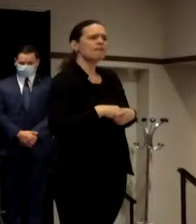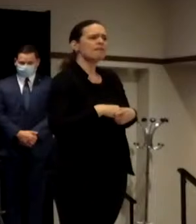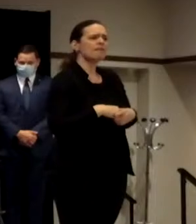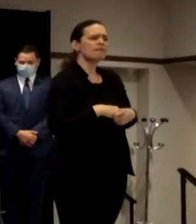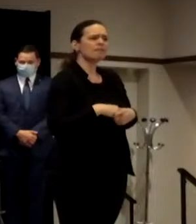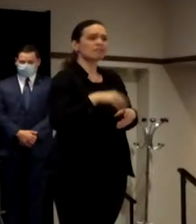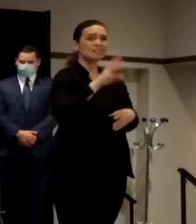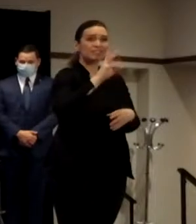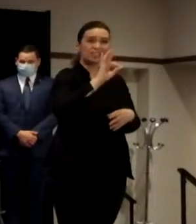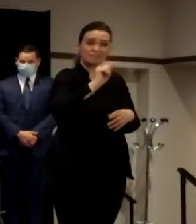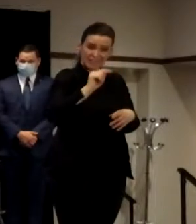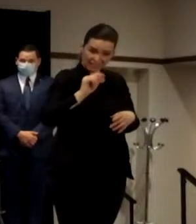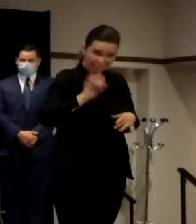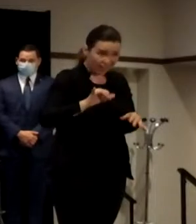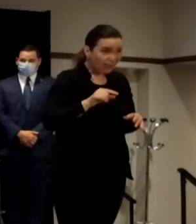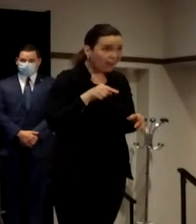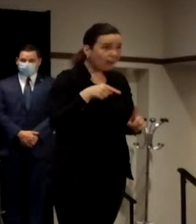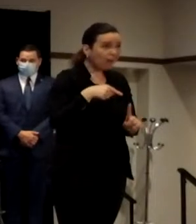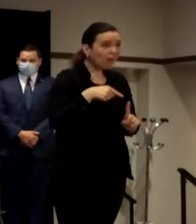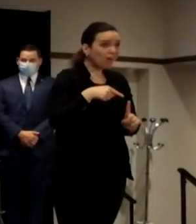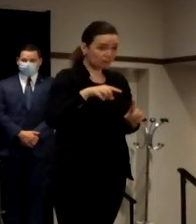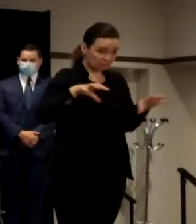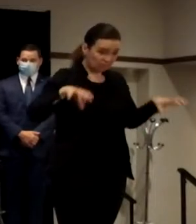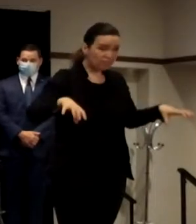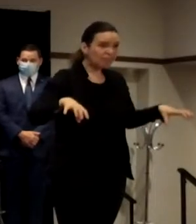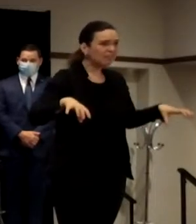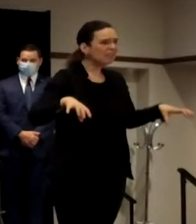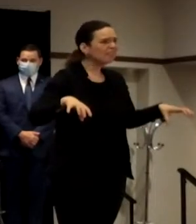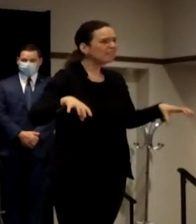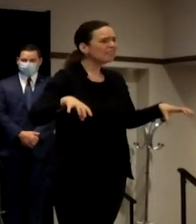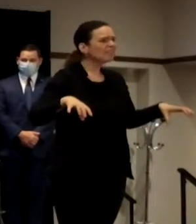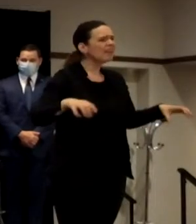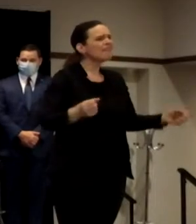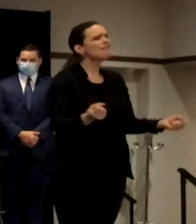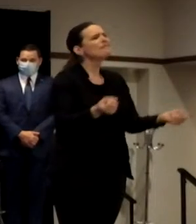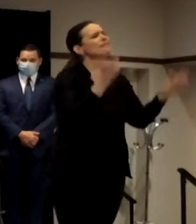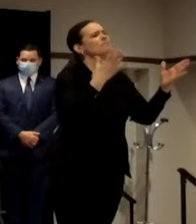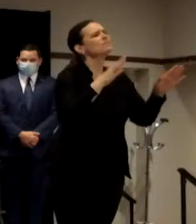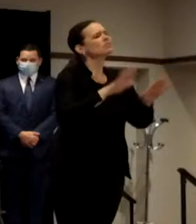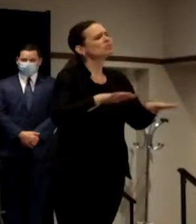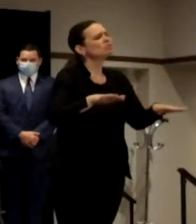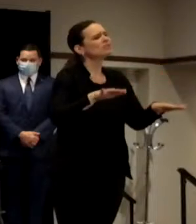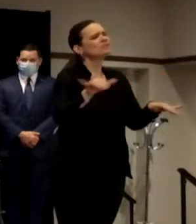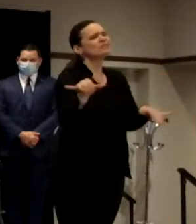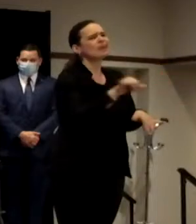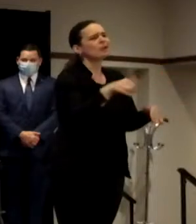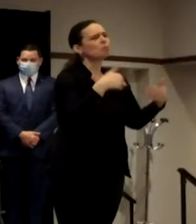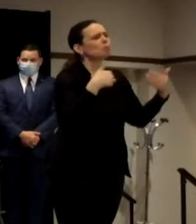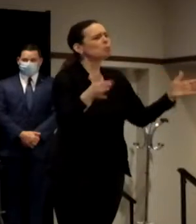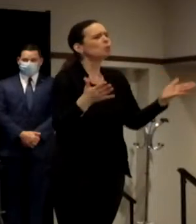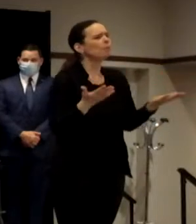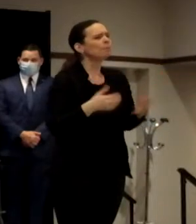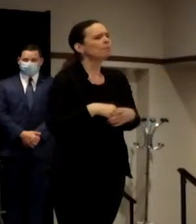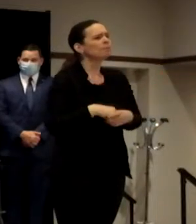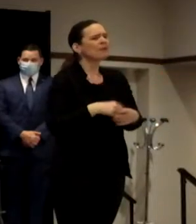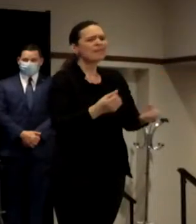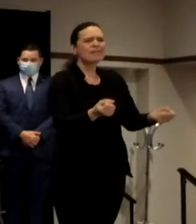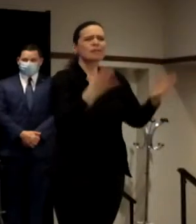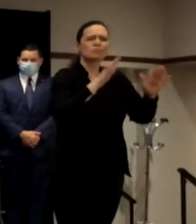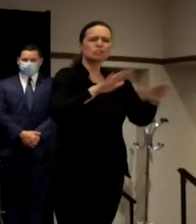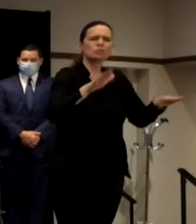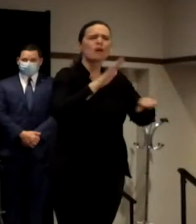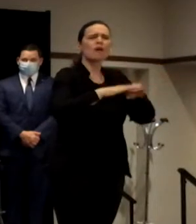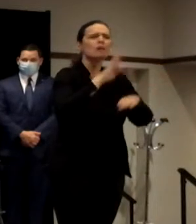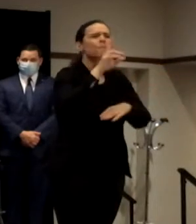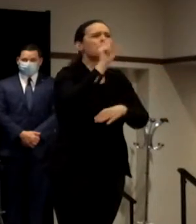students. That limits how many kids could be in the same classroom, in the bus rides, in the lunchroom. All these things had to be there. And that was a necessity